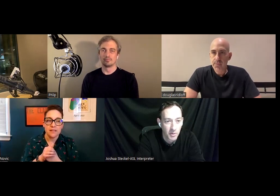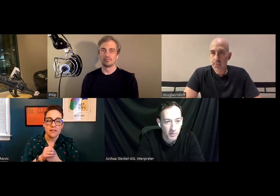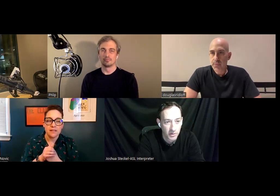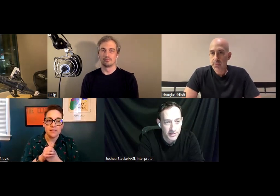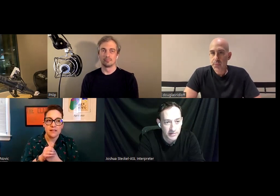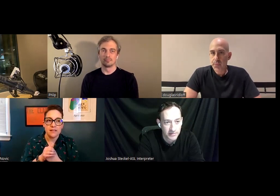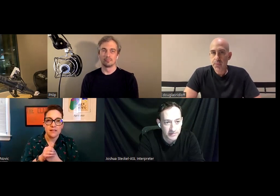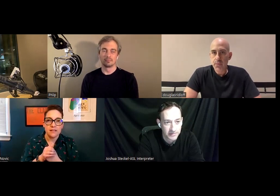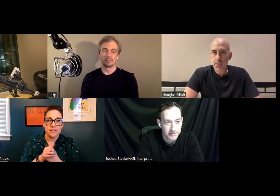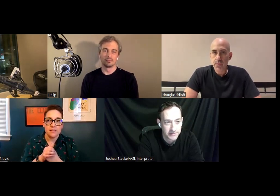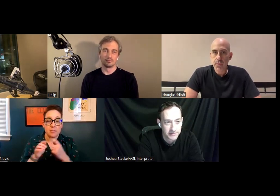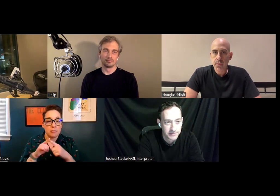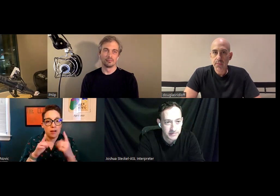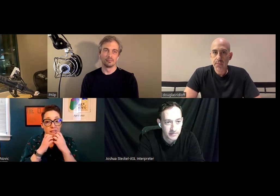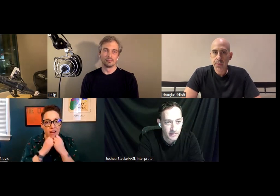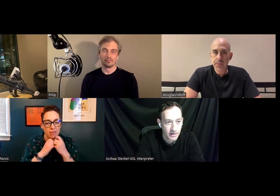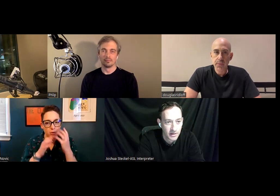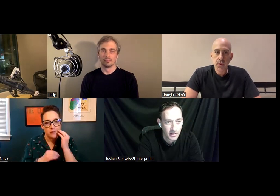navigate between both worlds.